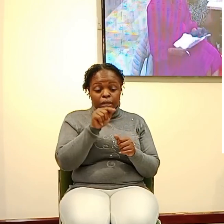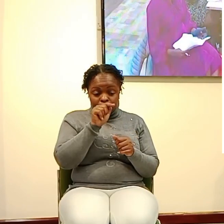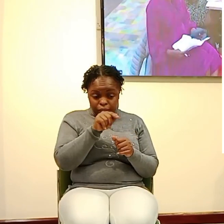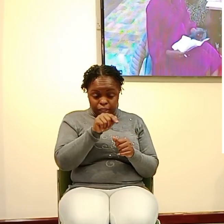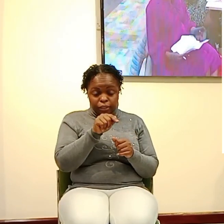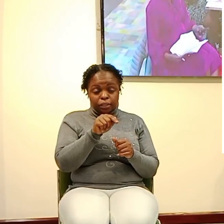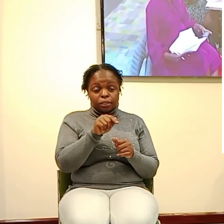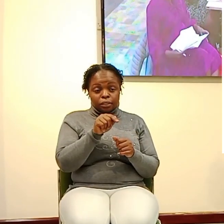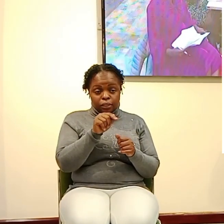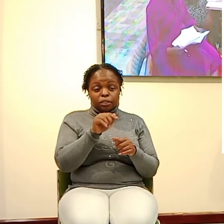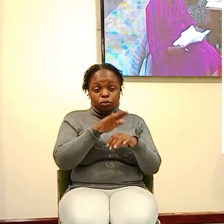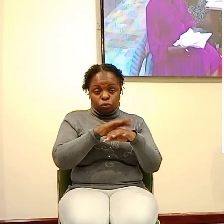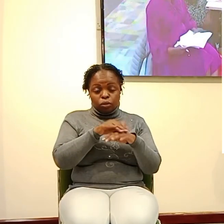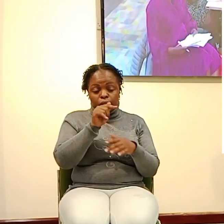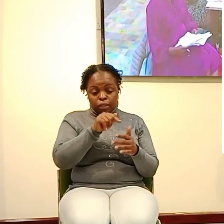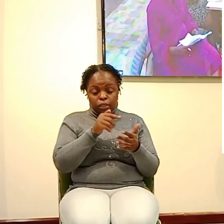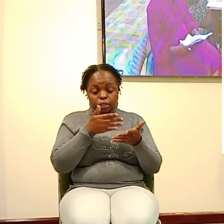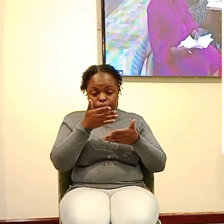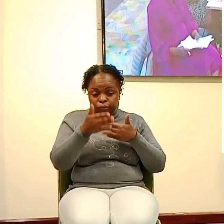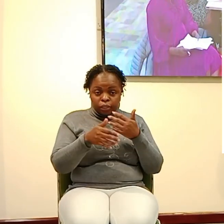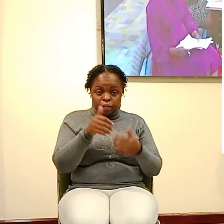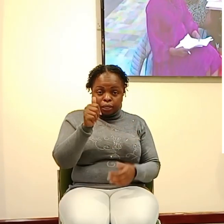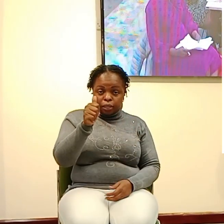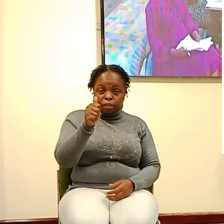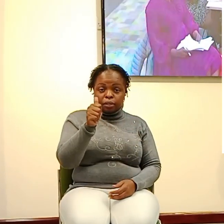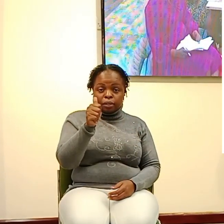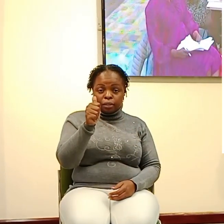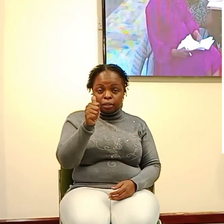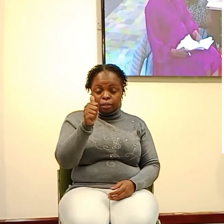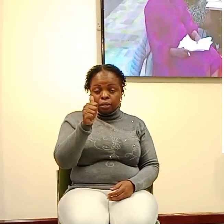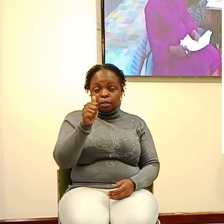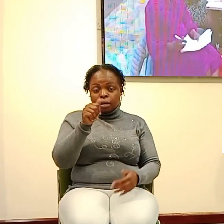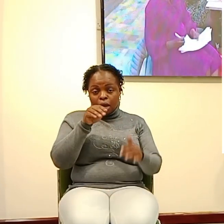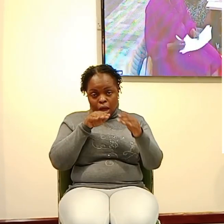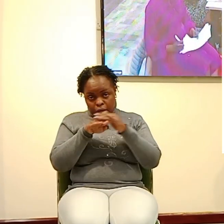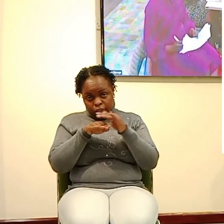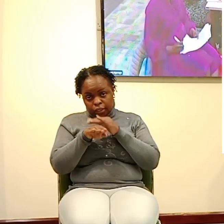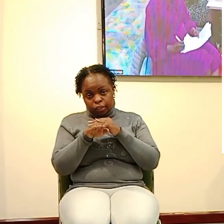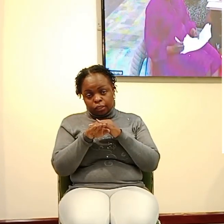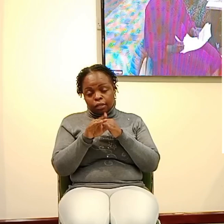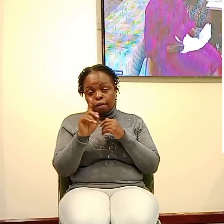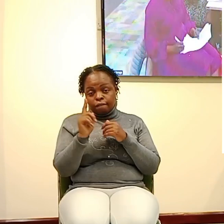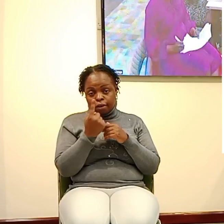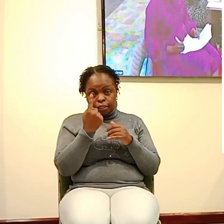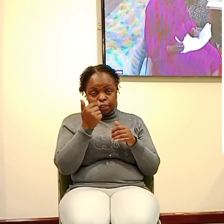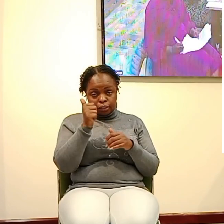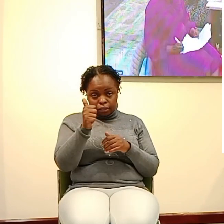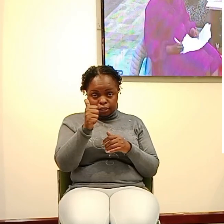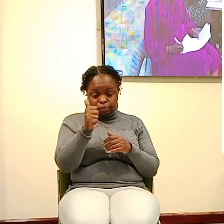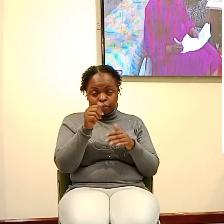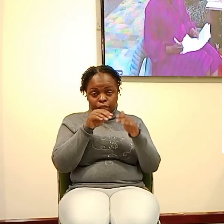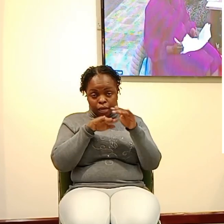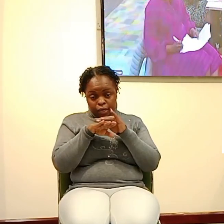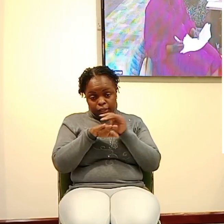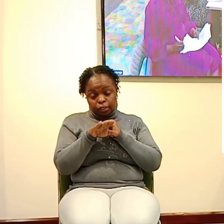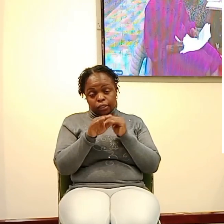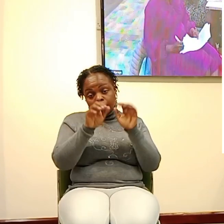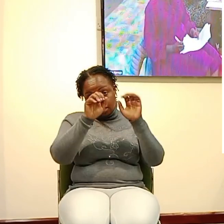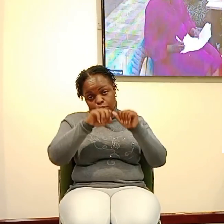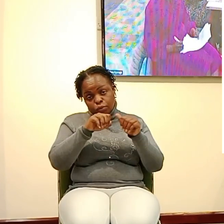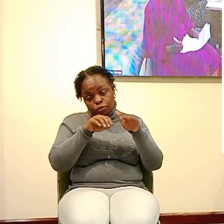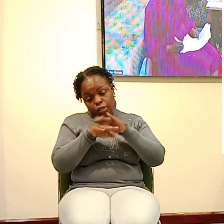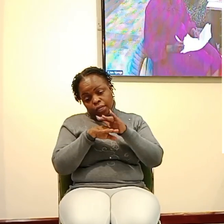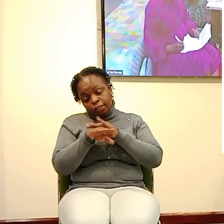this conversation. First A, access. That we are able to access those leadership